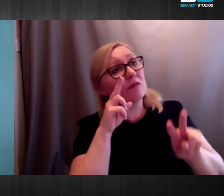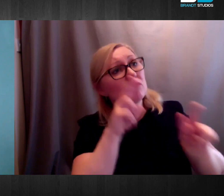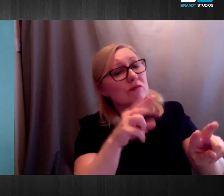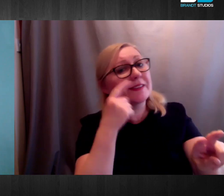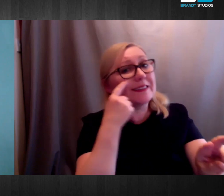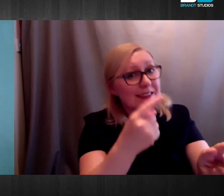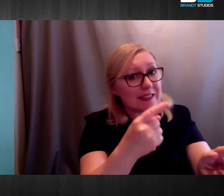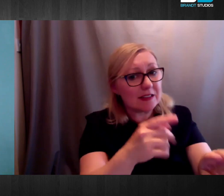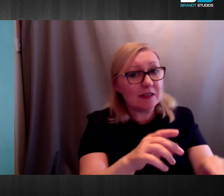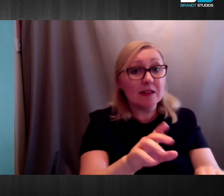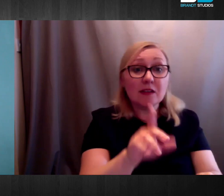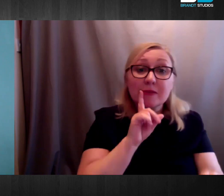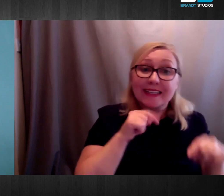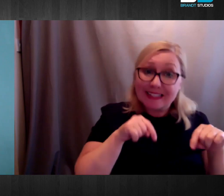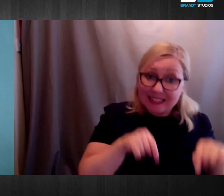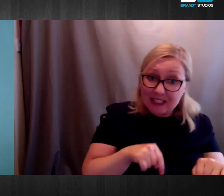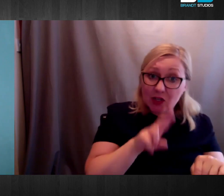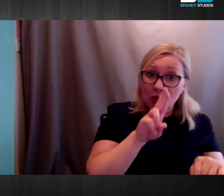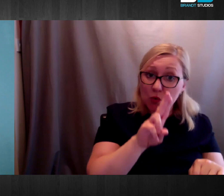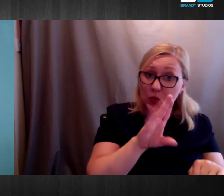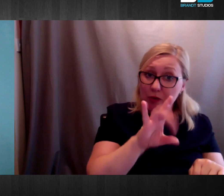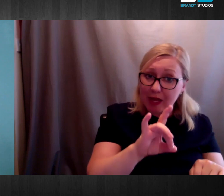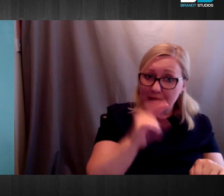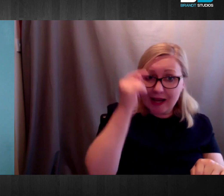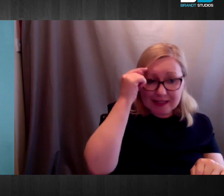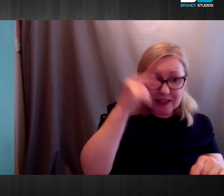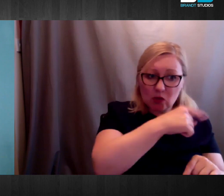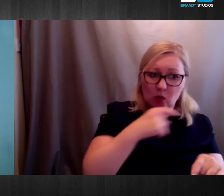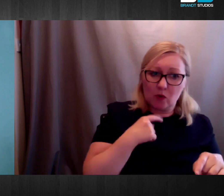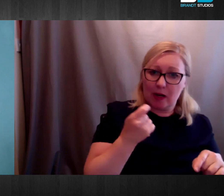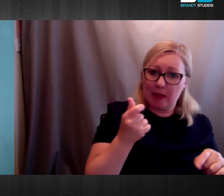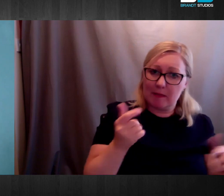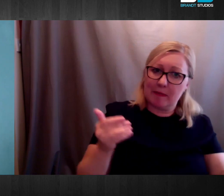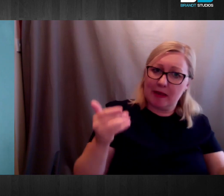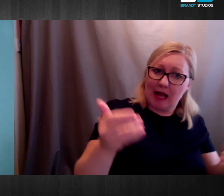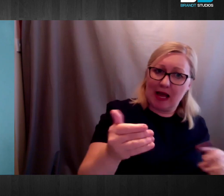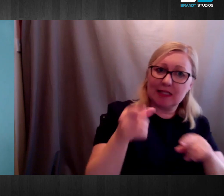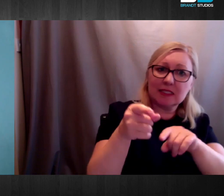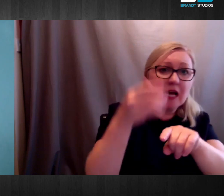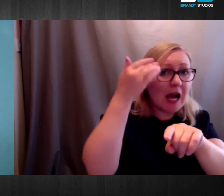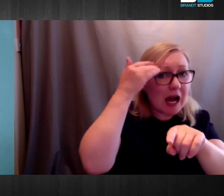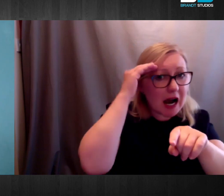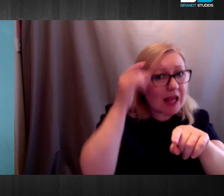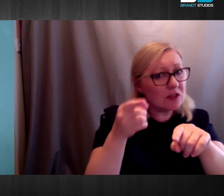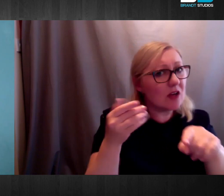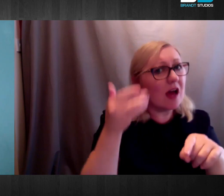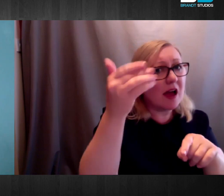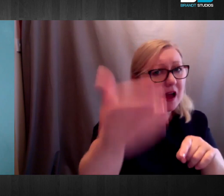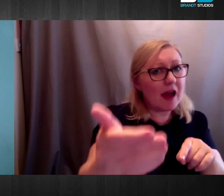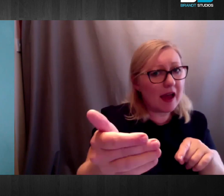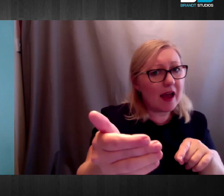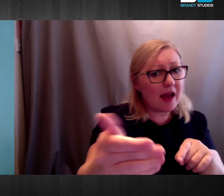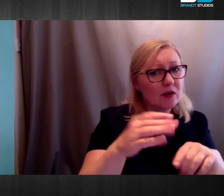your focus on patient advocacy and empowering the patient voice has enabled